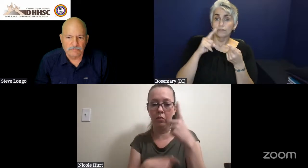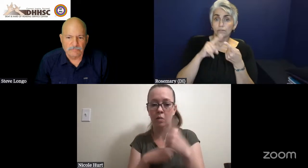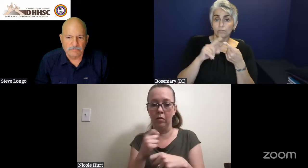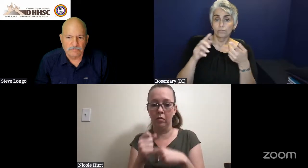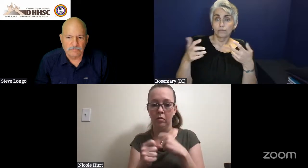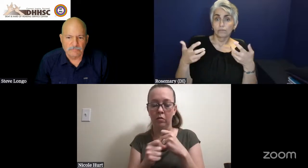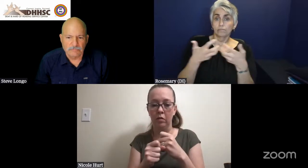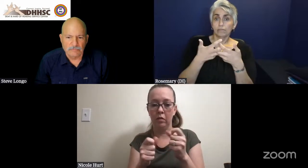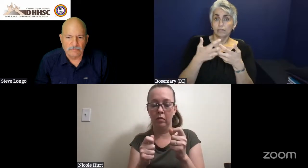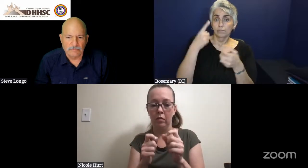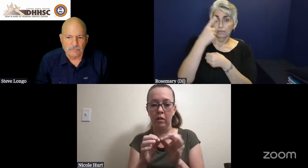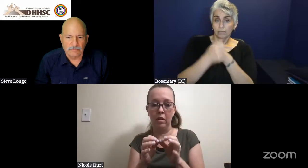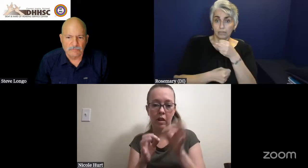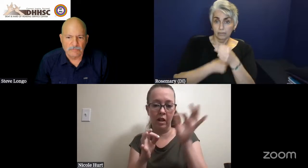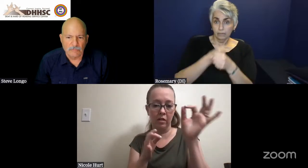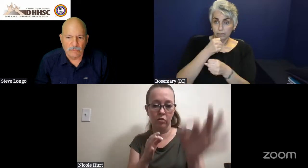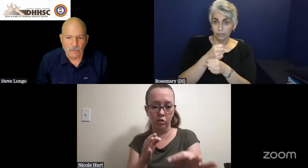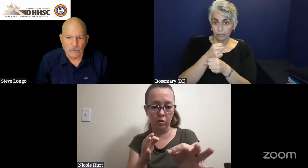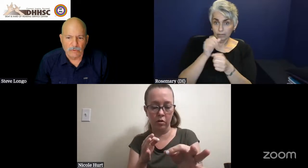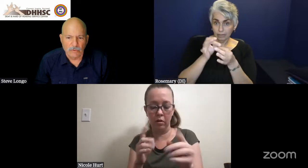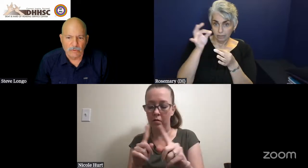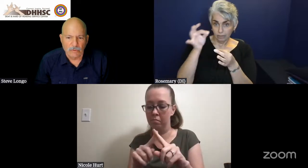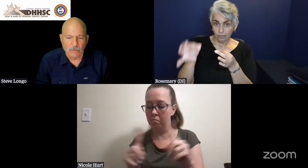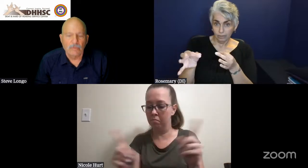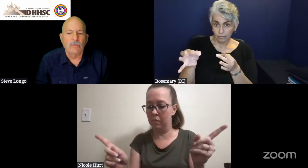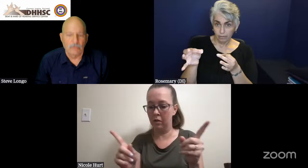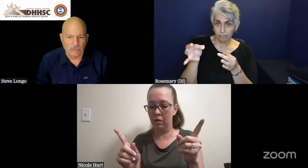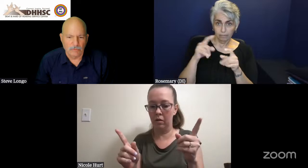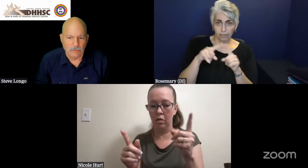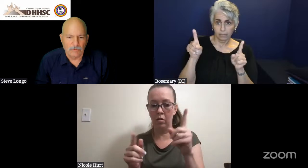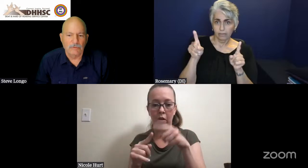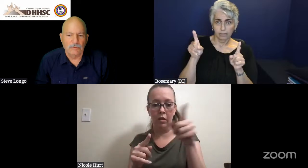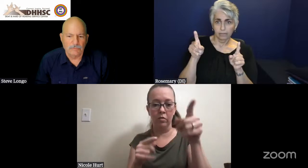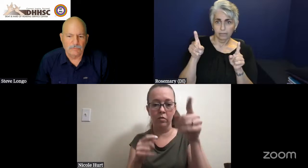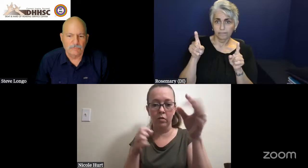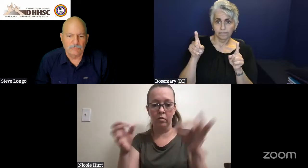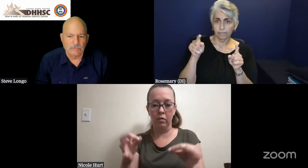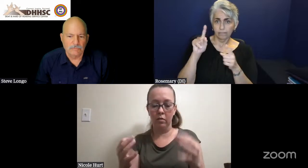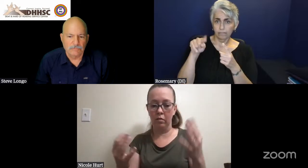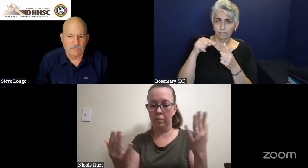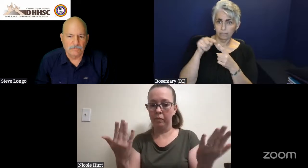The prior discussion had said it was to meet the year's